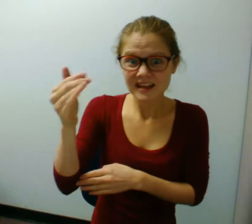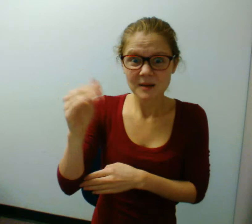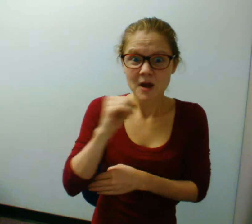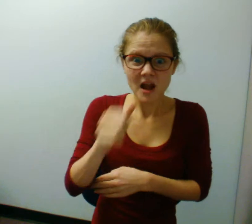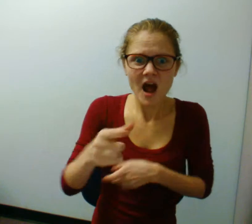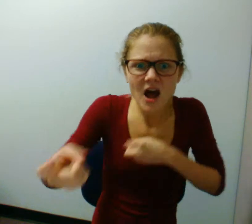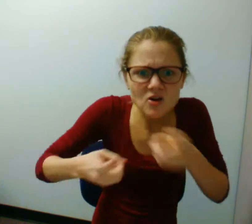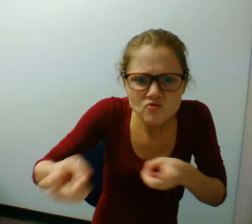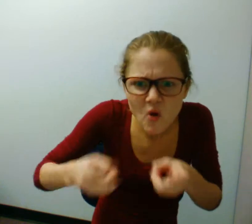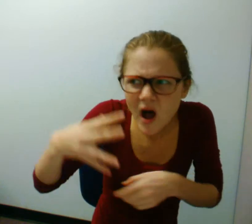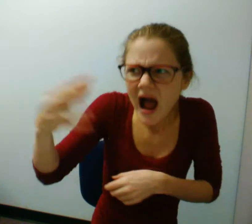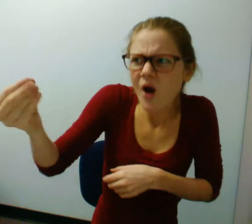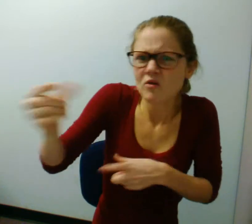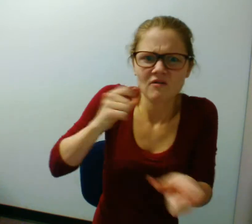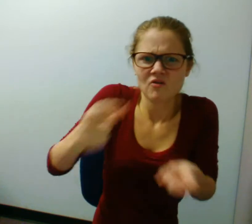me.